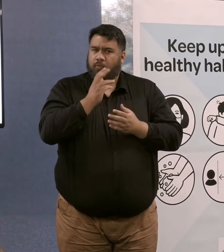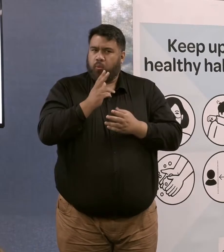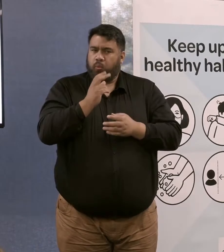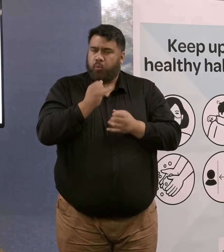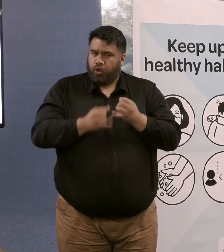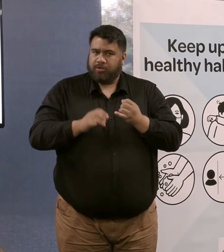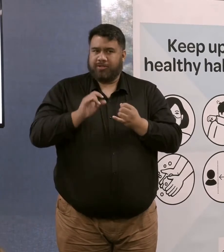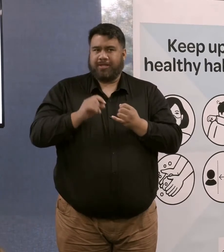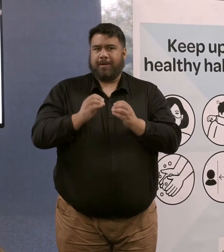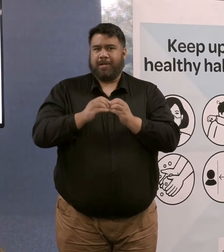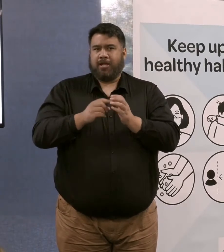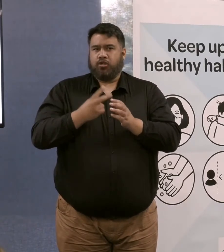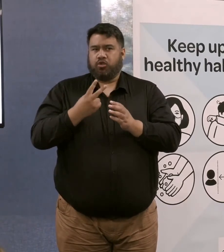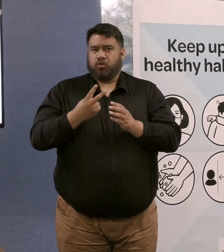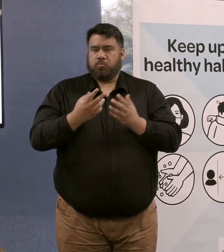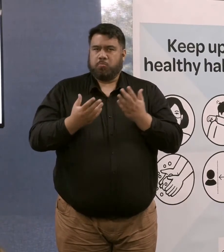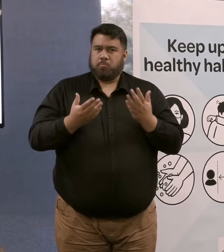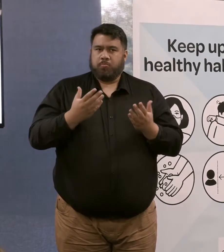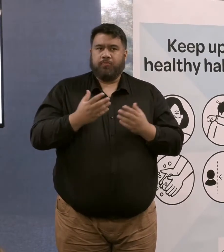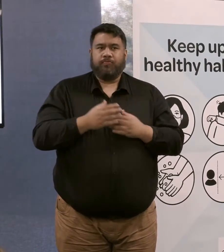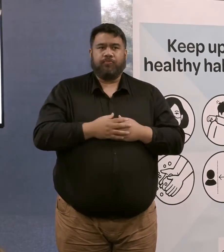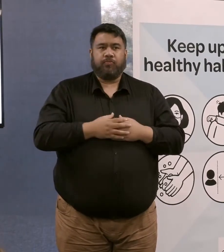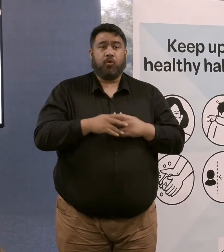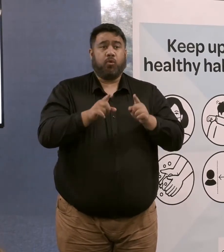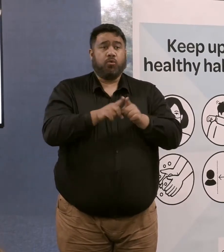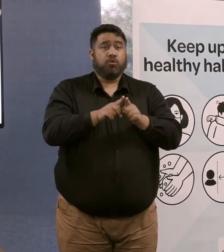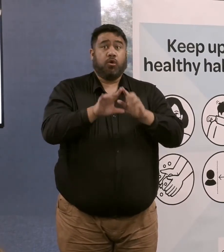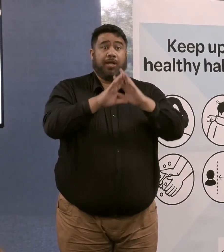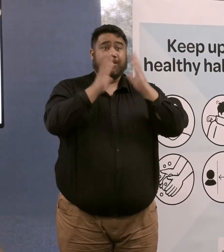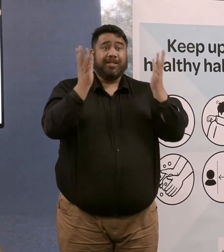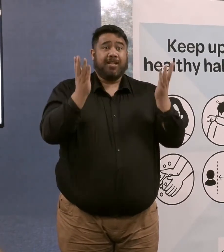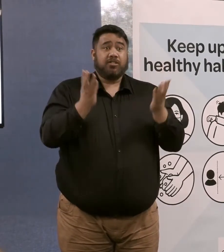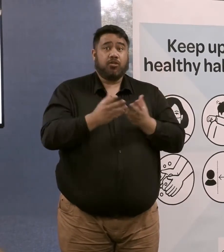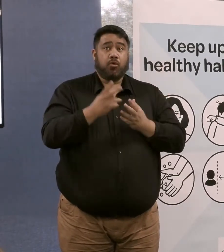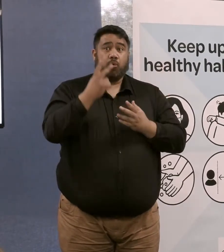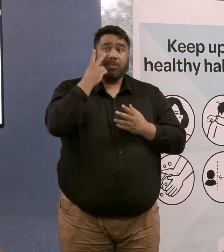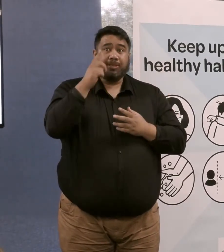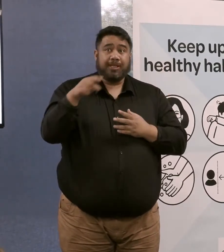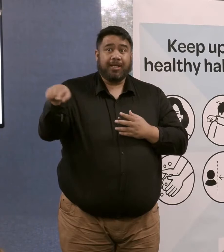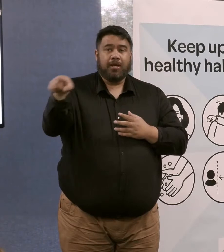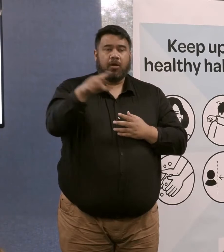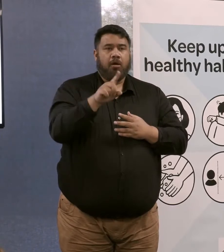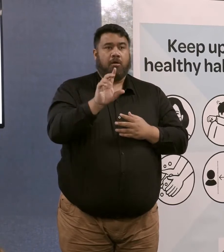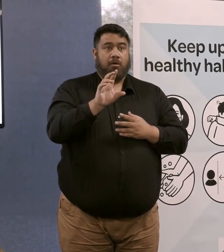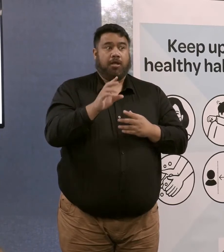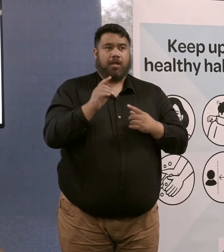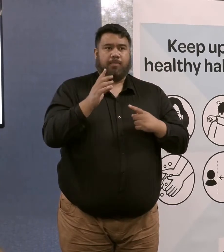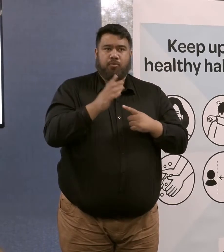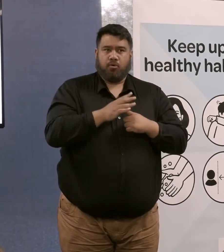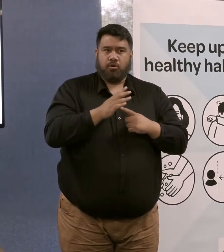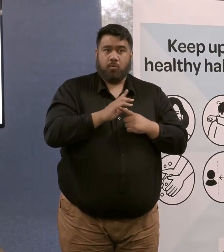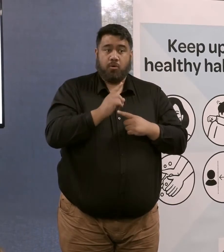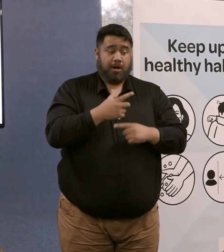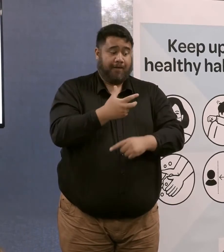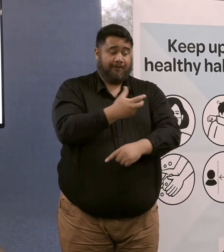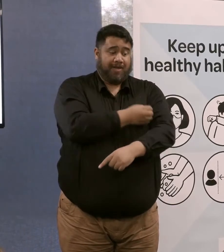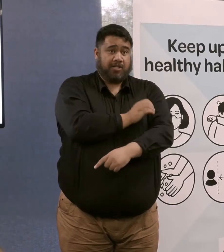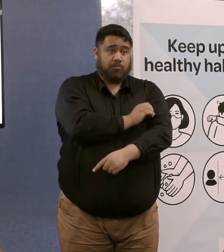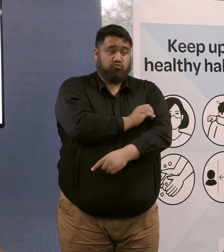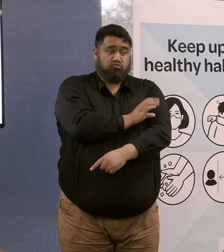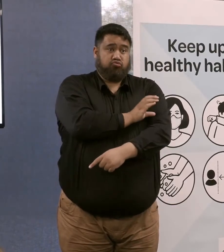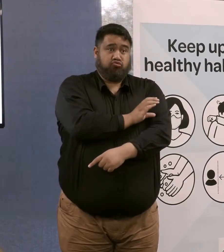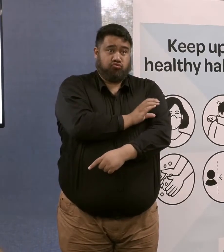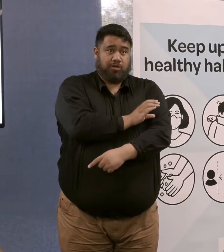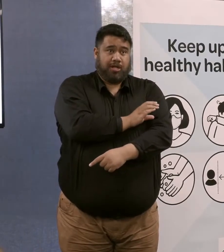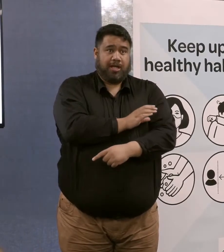other thing that is emerging internationally is more information about the importance of vaccination and providing protection even if someone